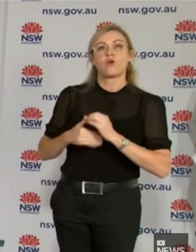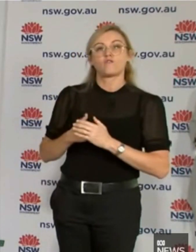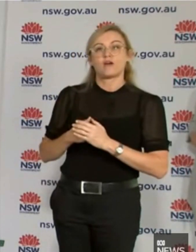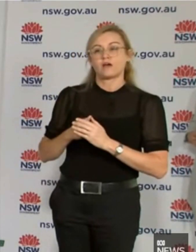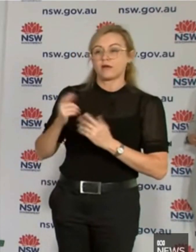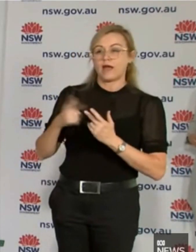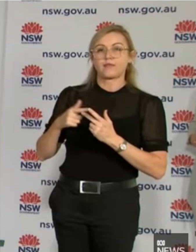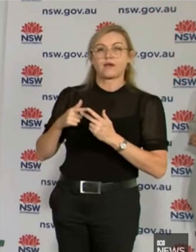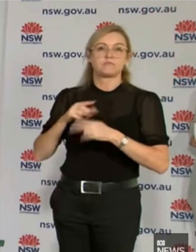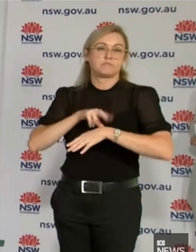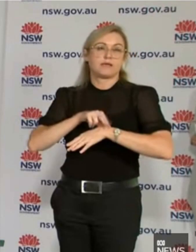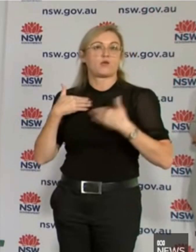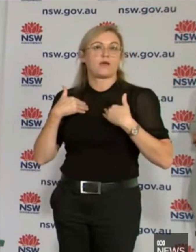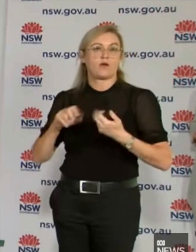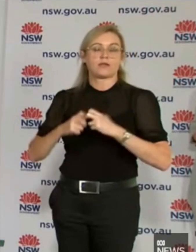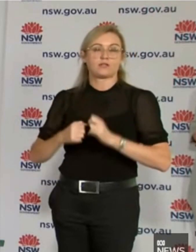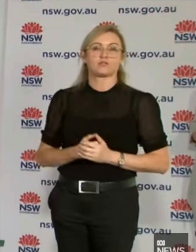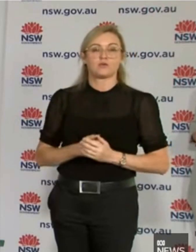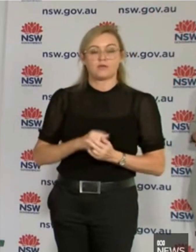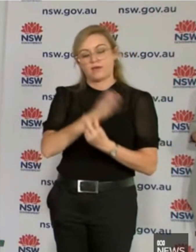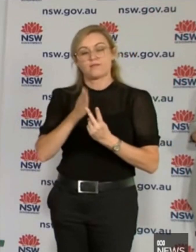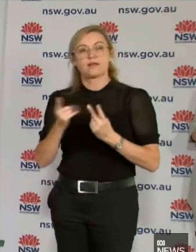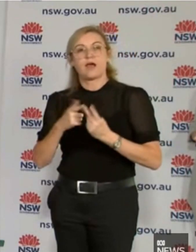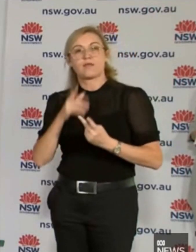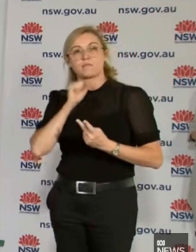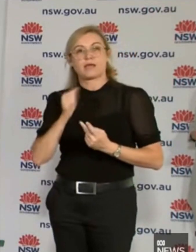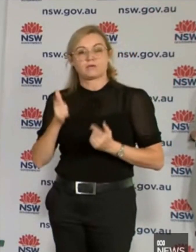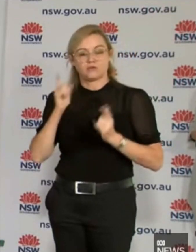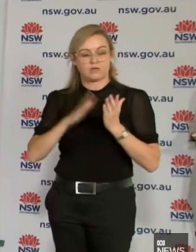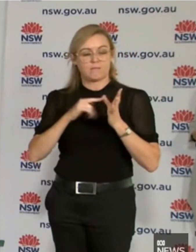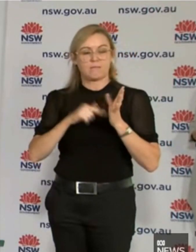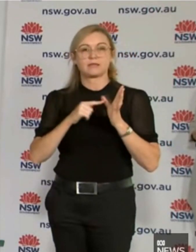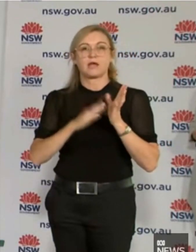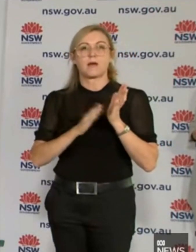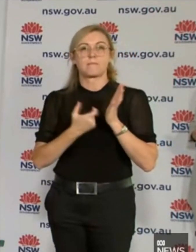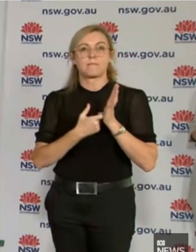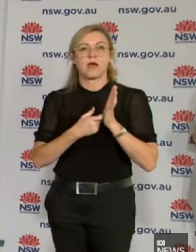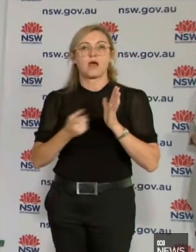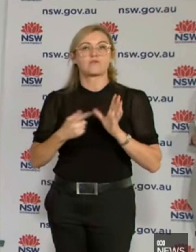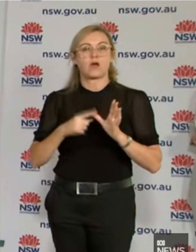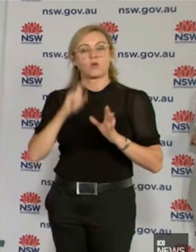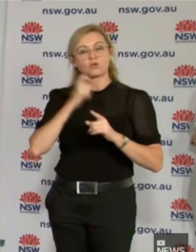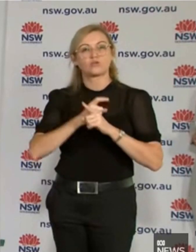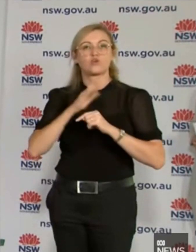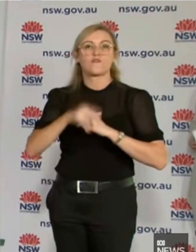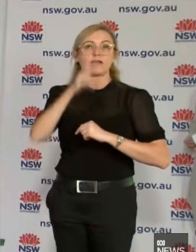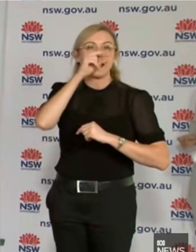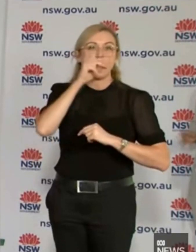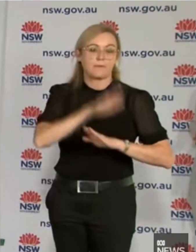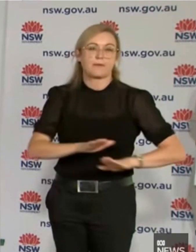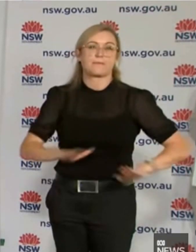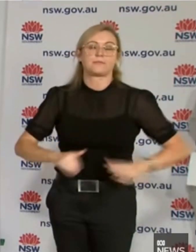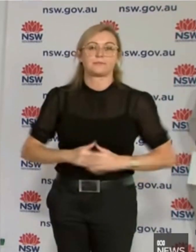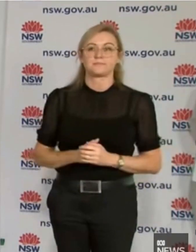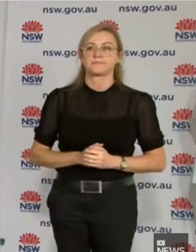medical issues, and also then Dr. Matt O'Mara, to talk to us a little bit more about the young people. And I think you